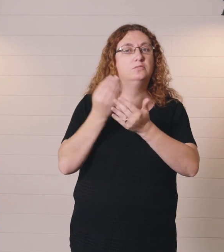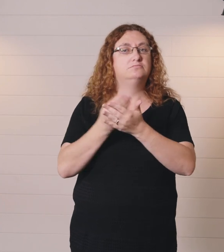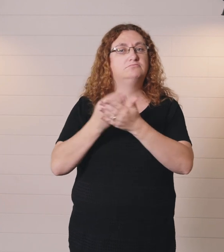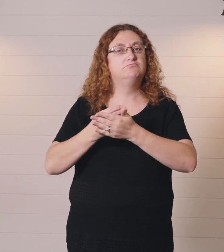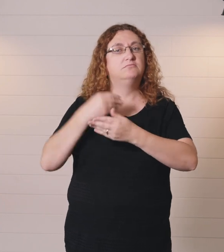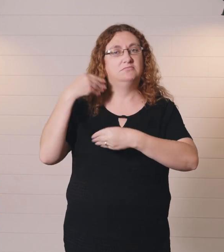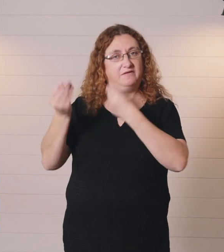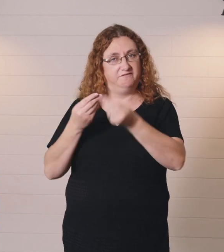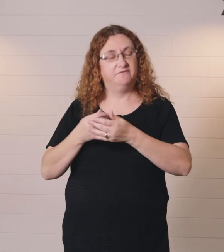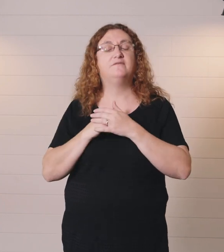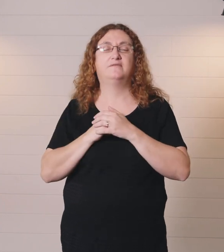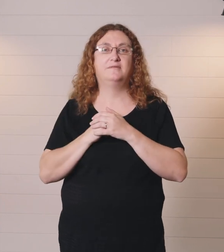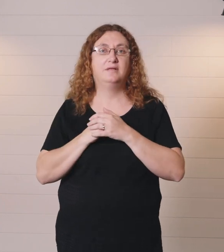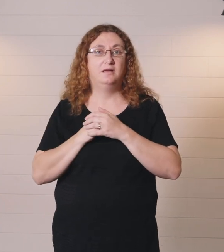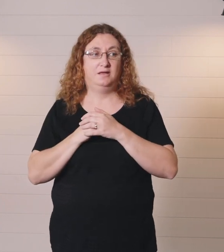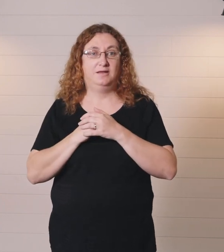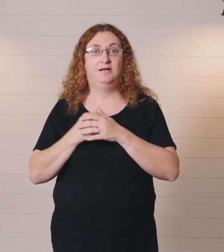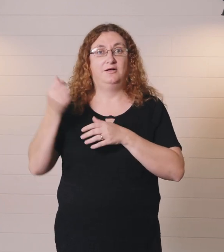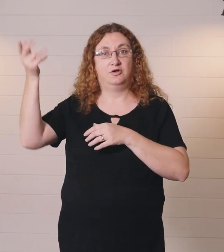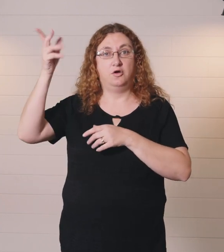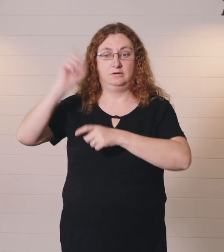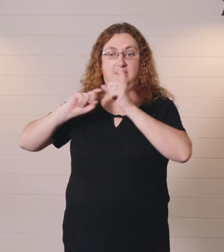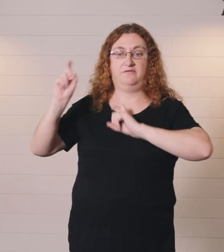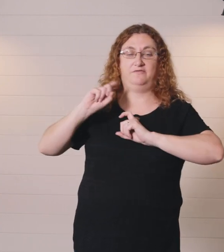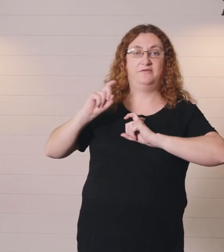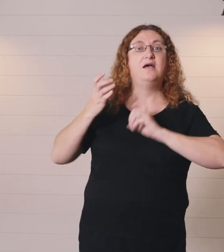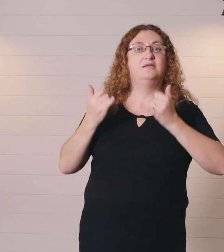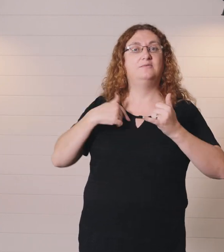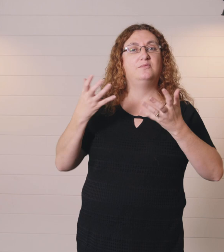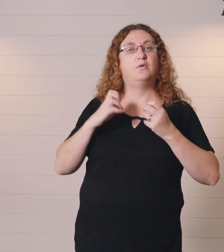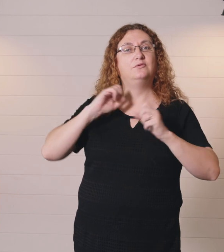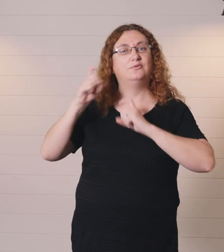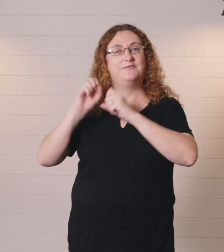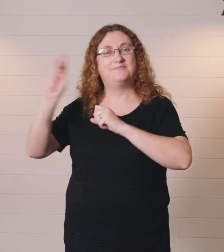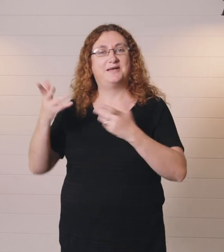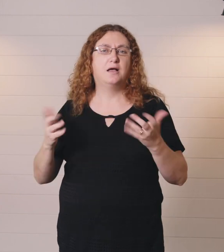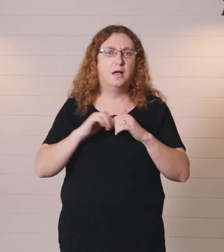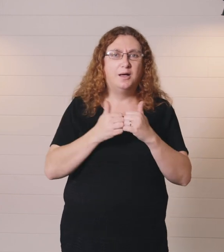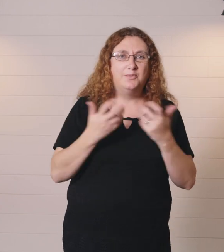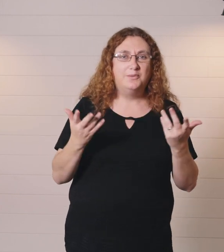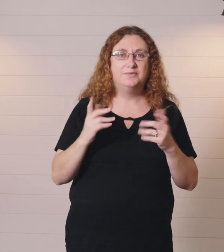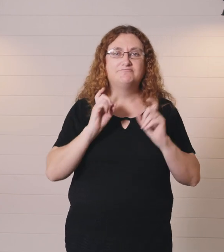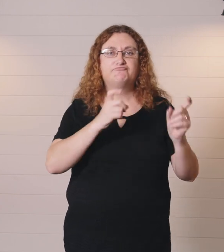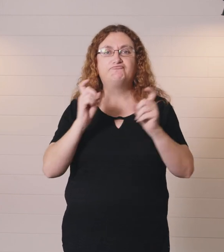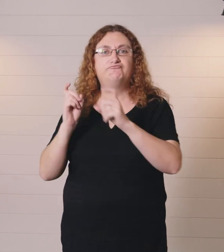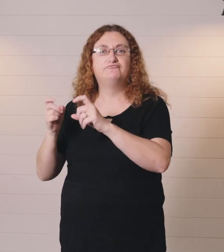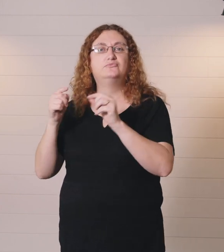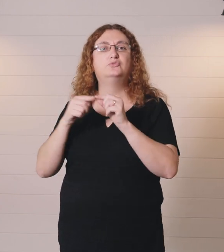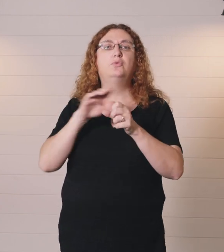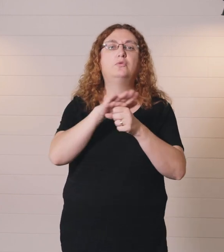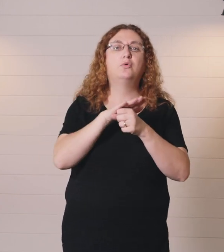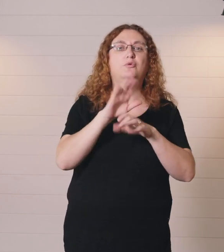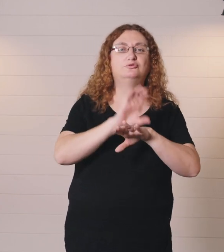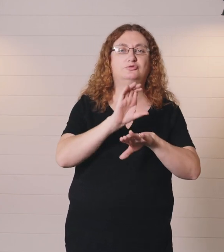God has so richly blessed us, and we want to give back a portion of what he's given us back to him. And the way we can do it is giving to our